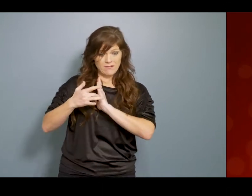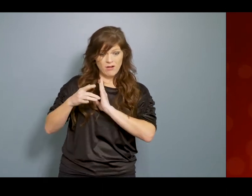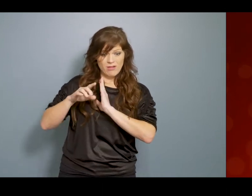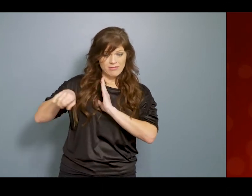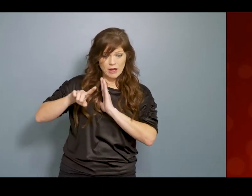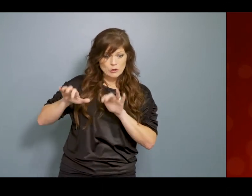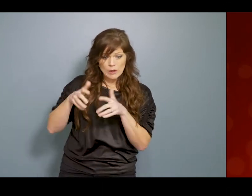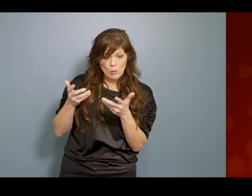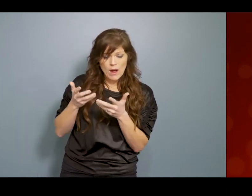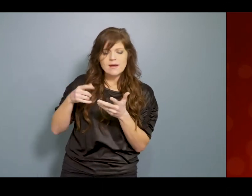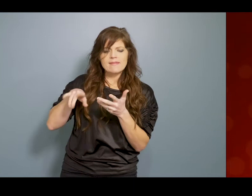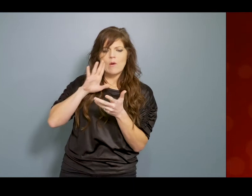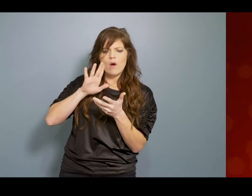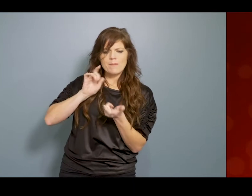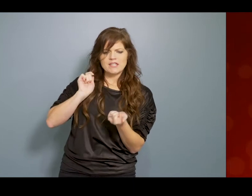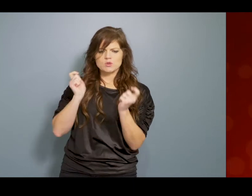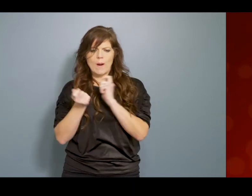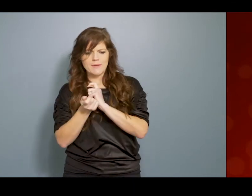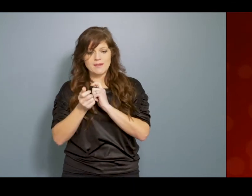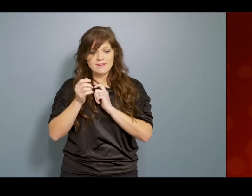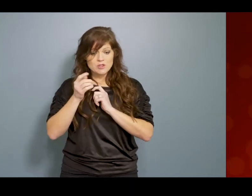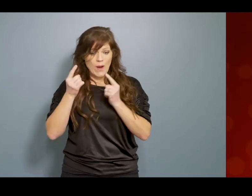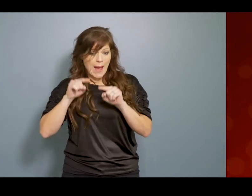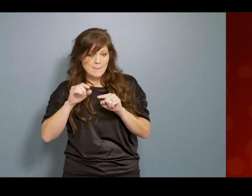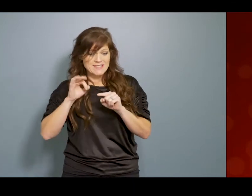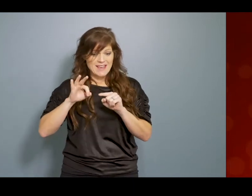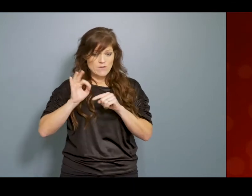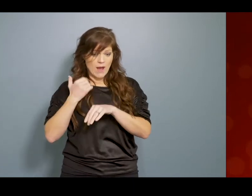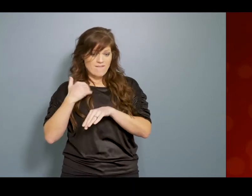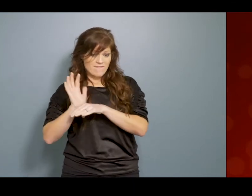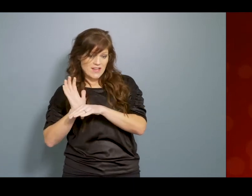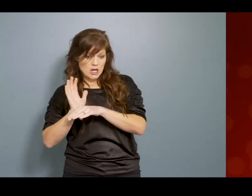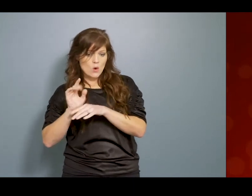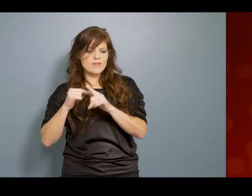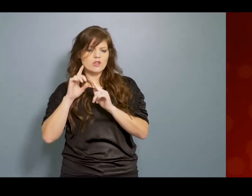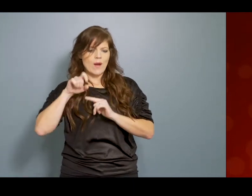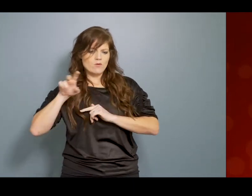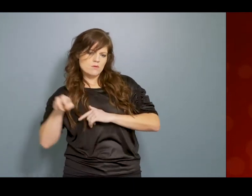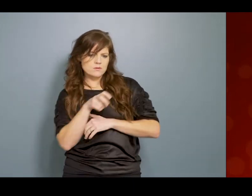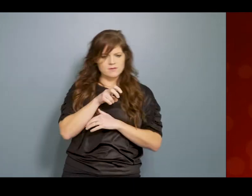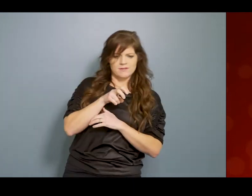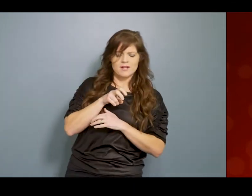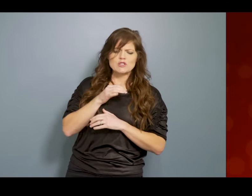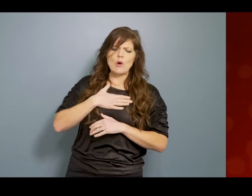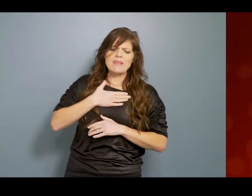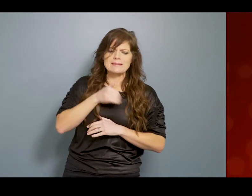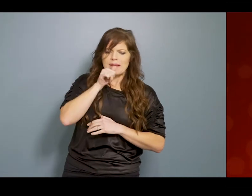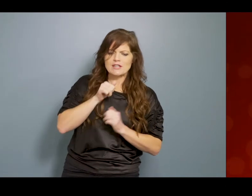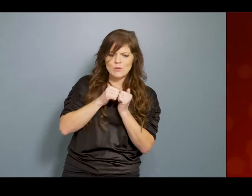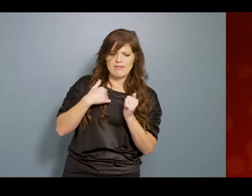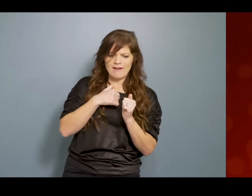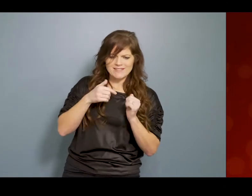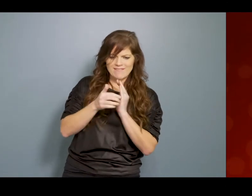one machine that as soon as it starts to play video, it goes right to 100%. So we're swapping that over now. So just please be patient with us,